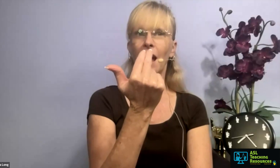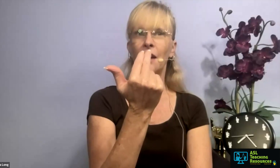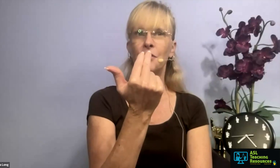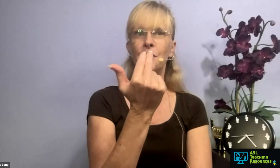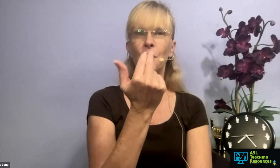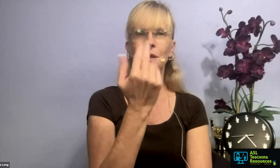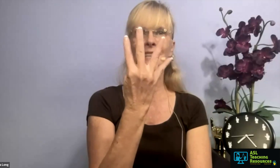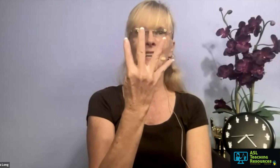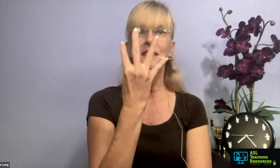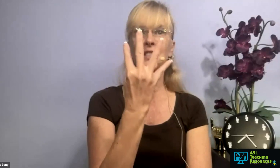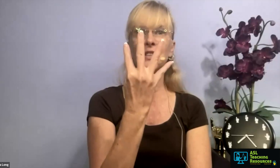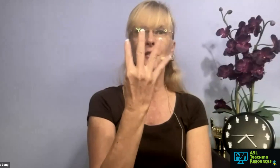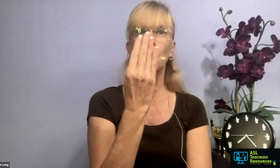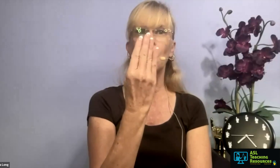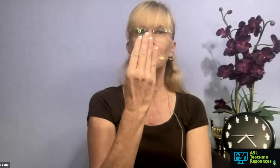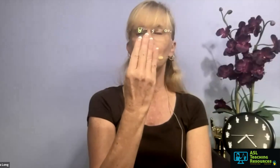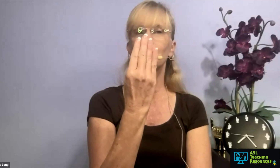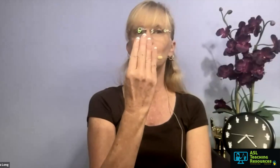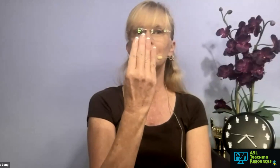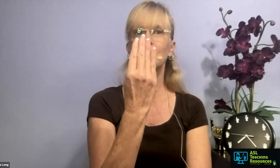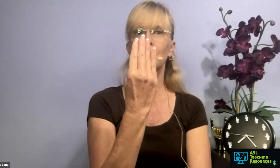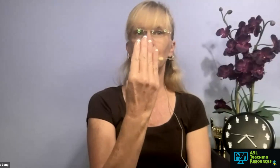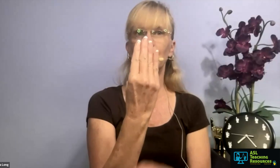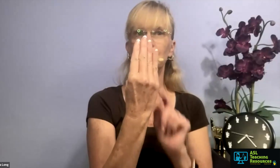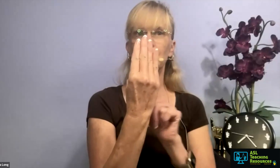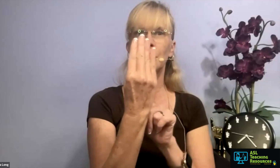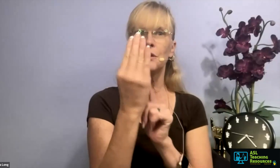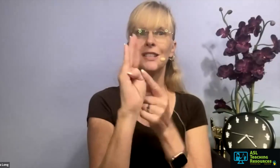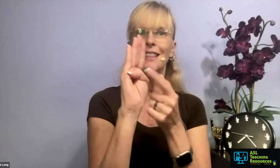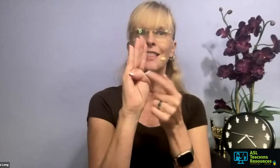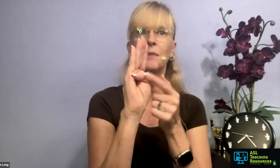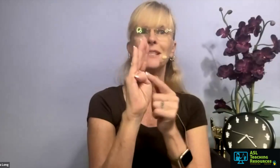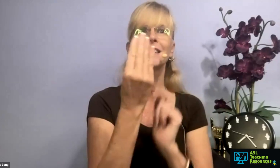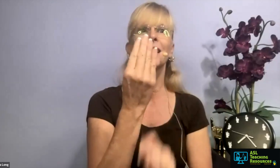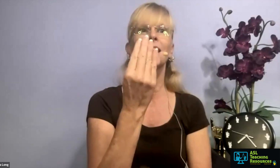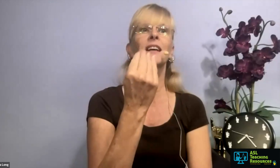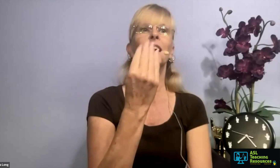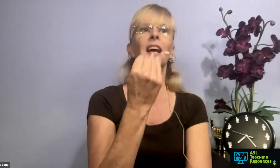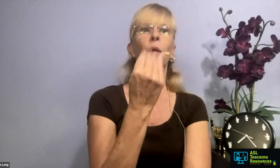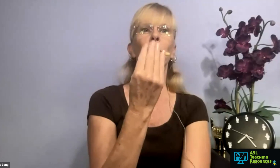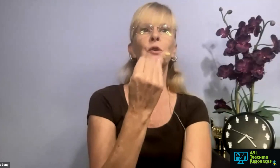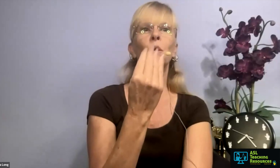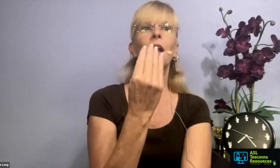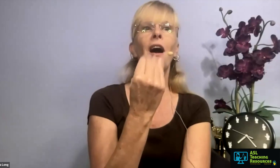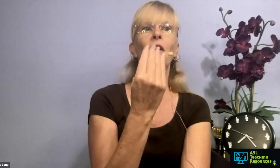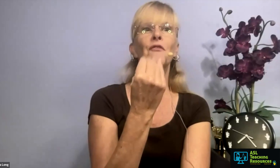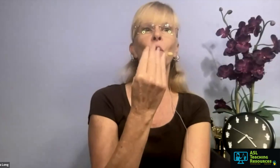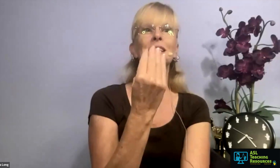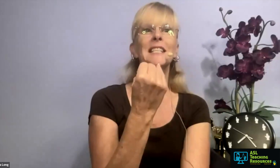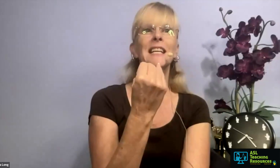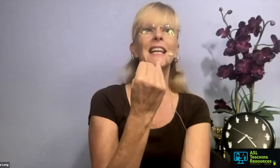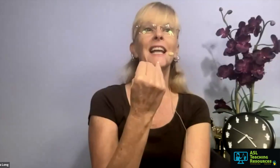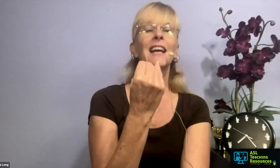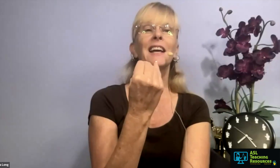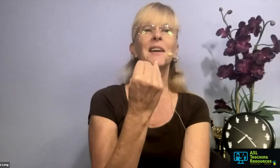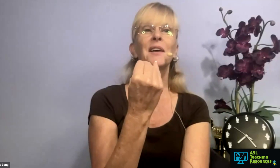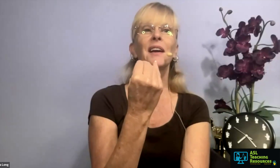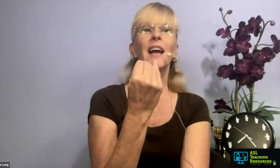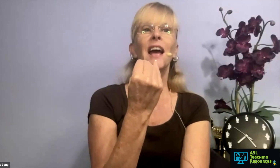And for 14, this is a 4, but for 14, your fingers close, the thumb is tucked, and we're doing 14.